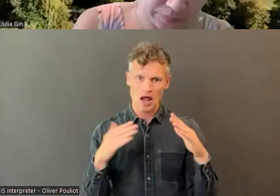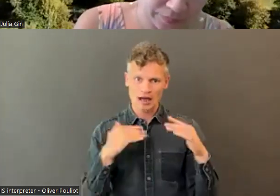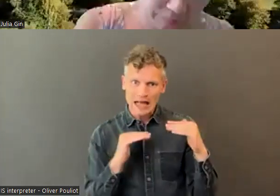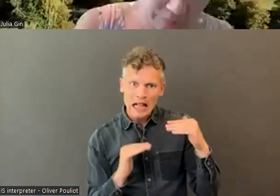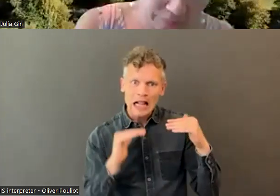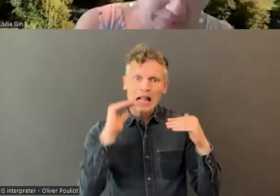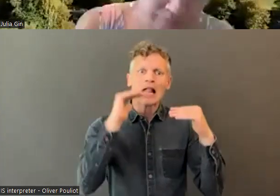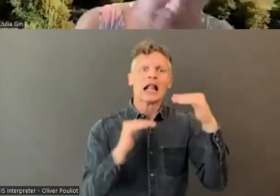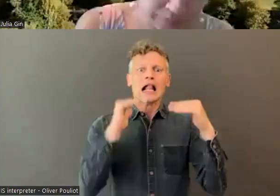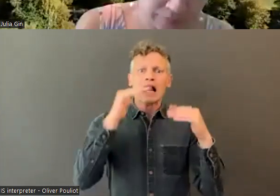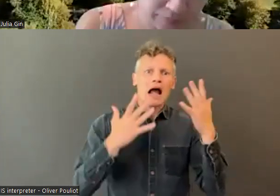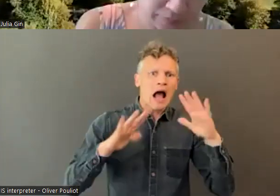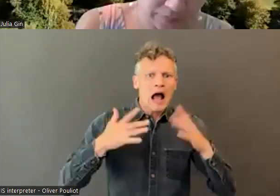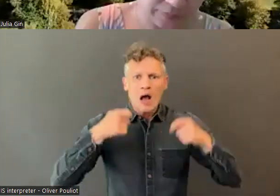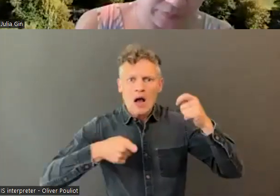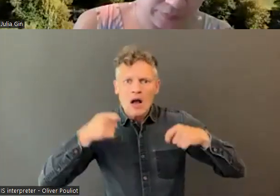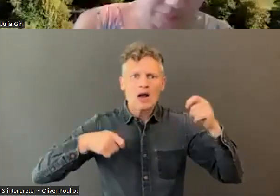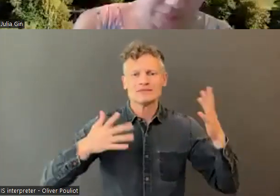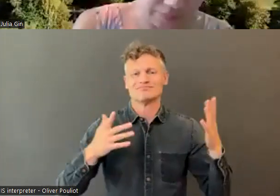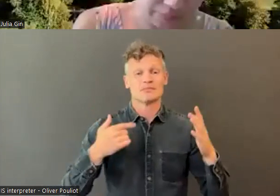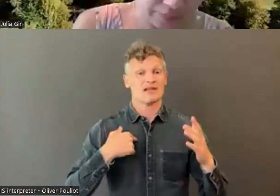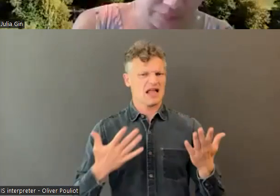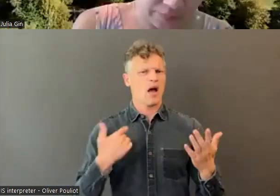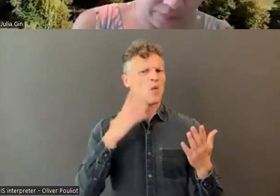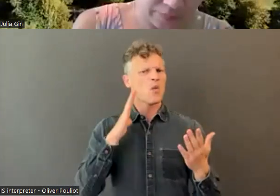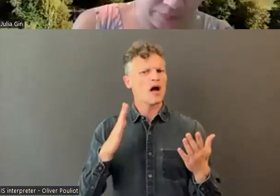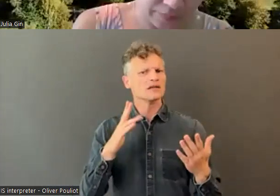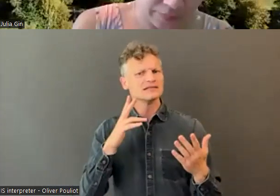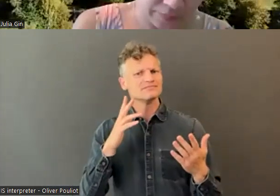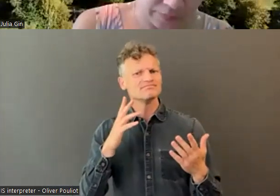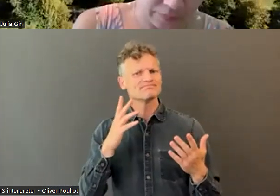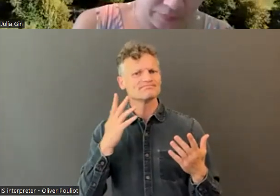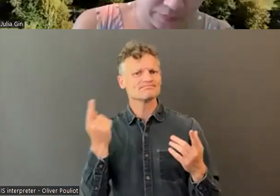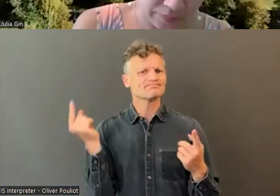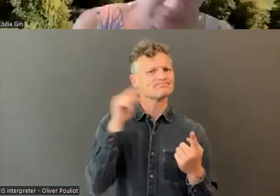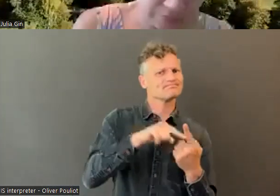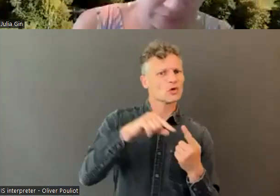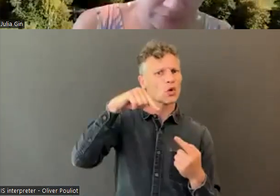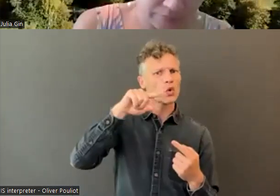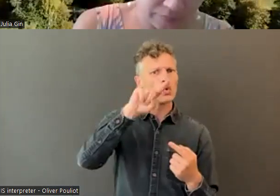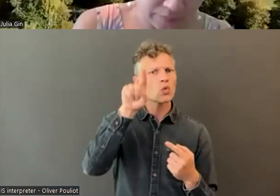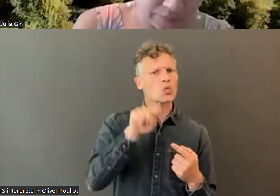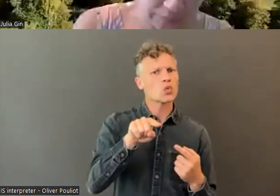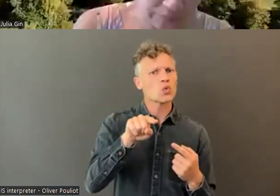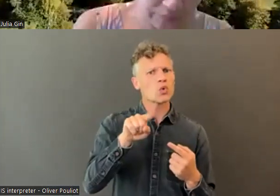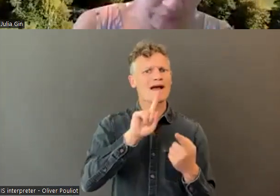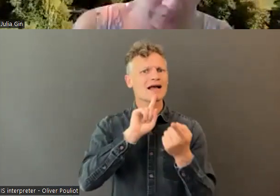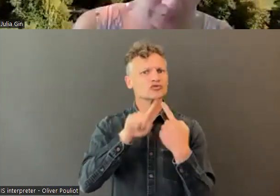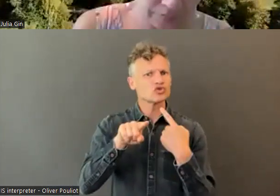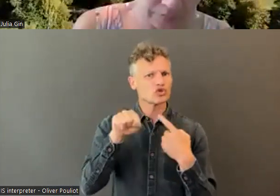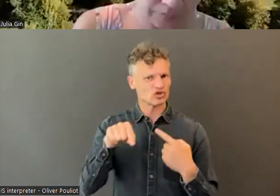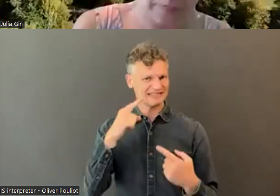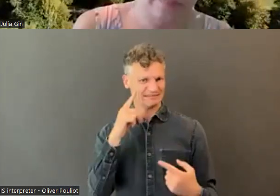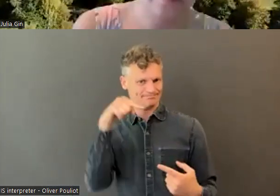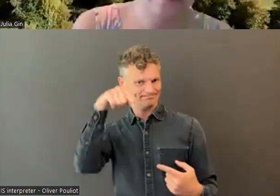to come back to a question now we have in our Q&A section from the audience, because it links directly, Julia,